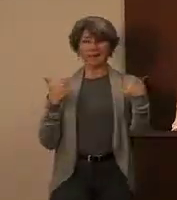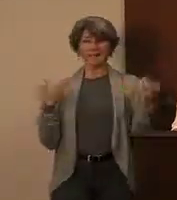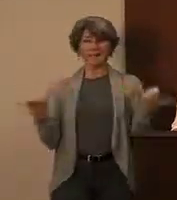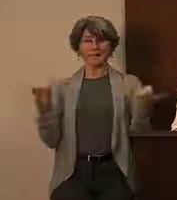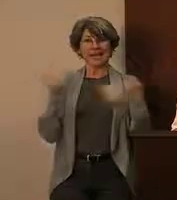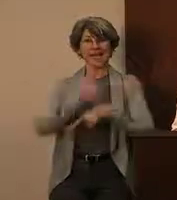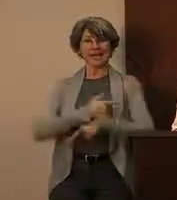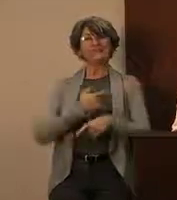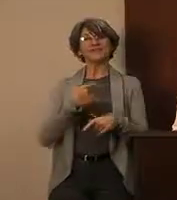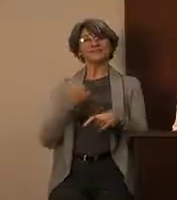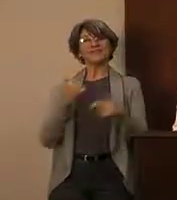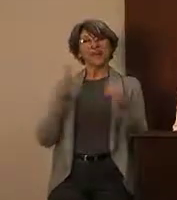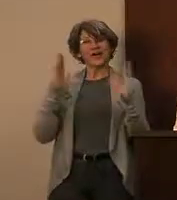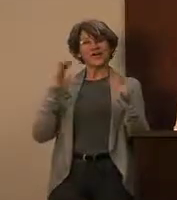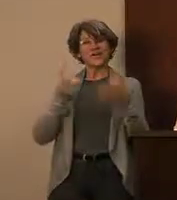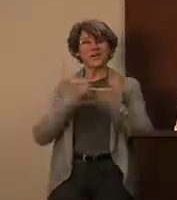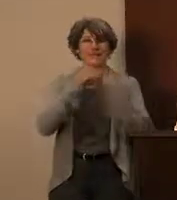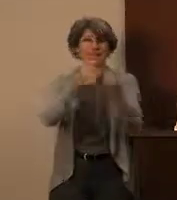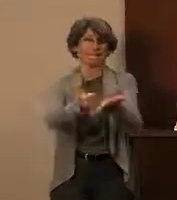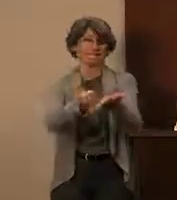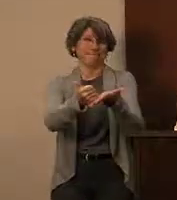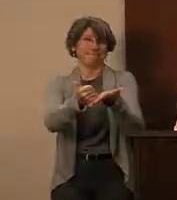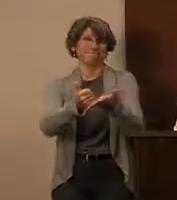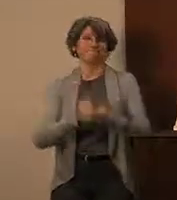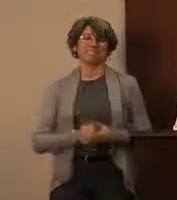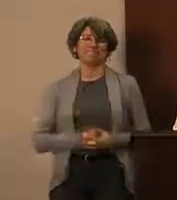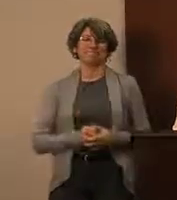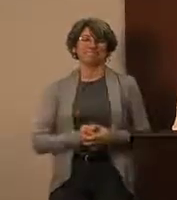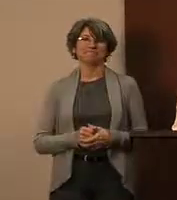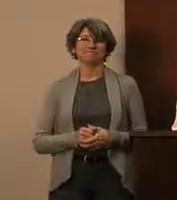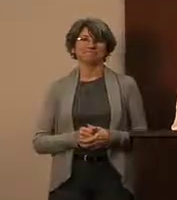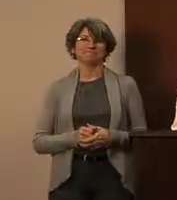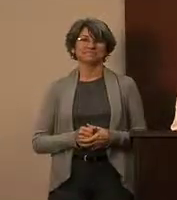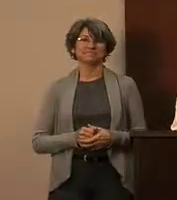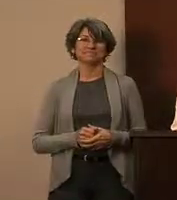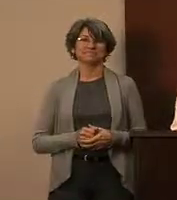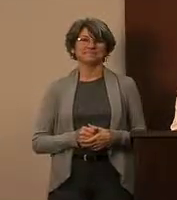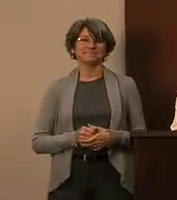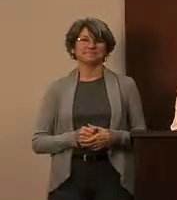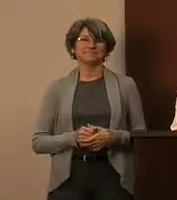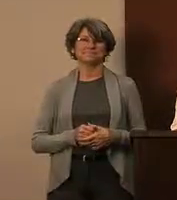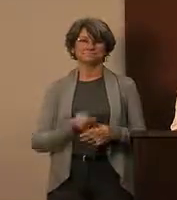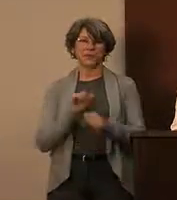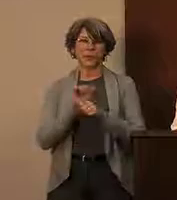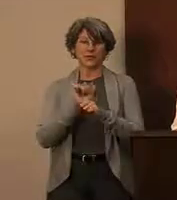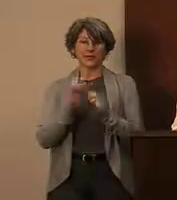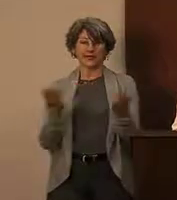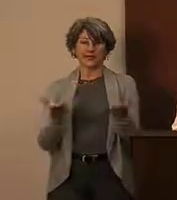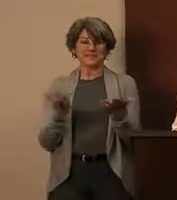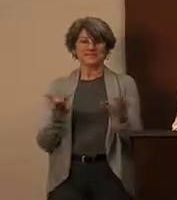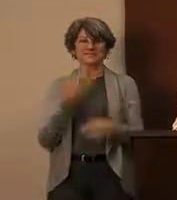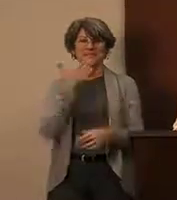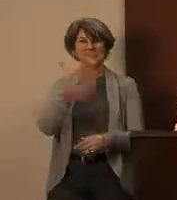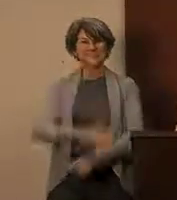hopefully it will be very helpful to you in your career. Thank you.